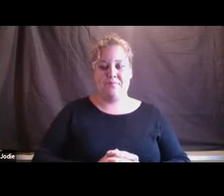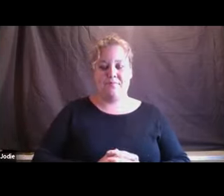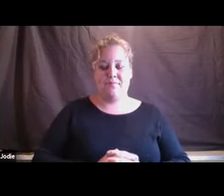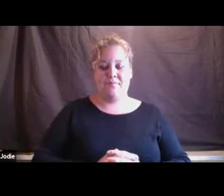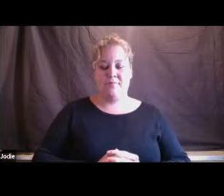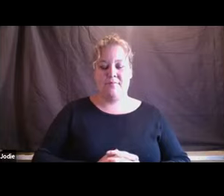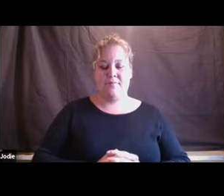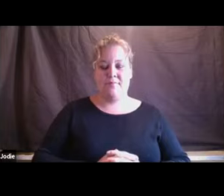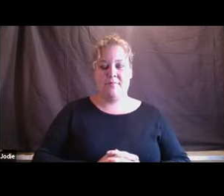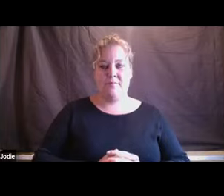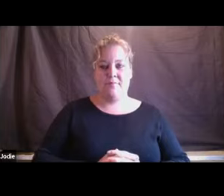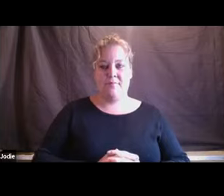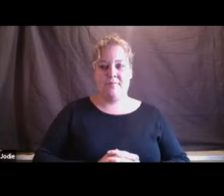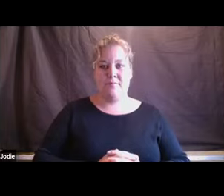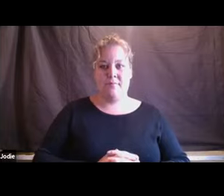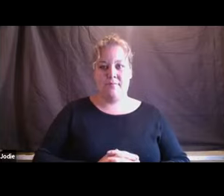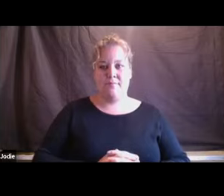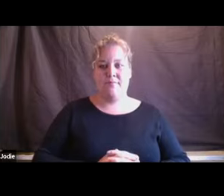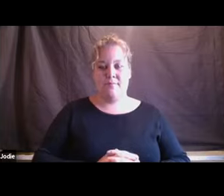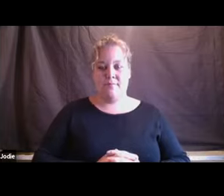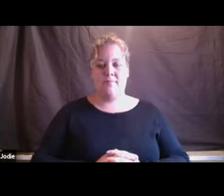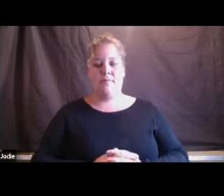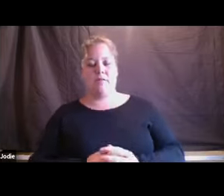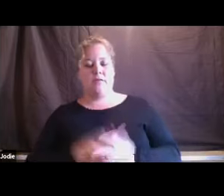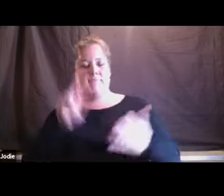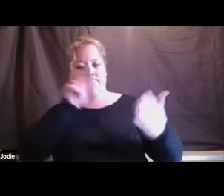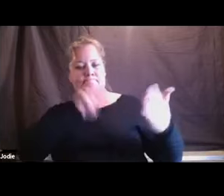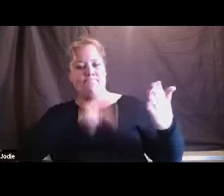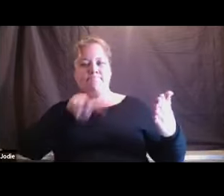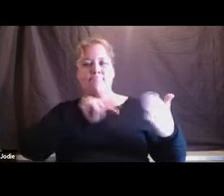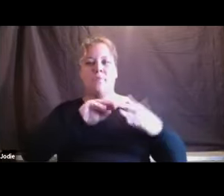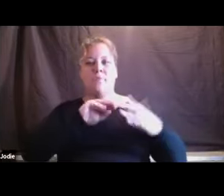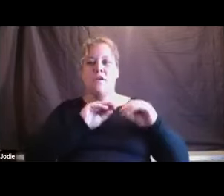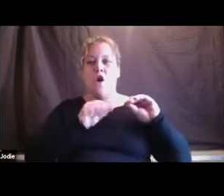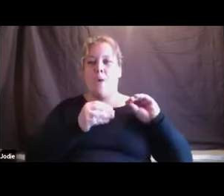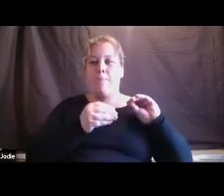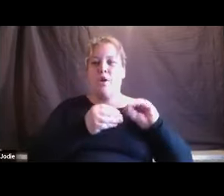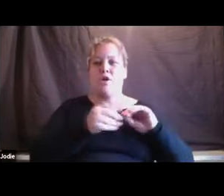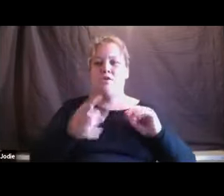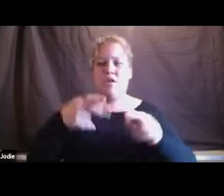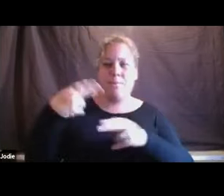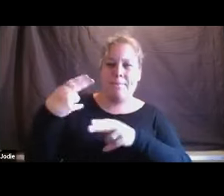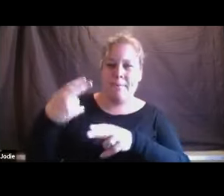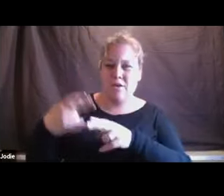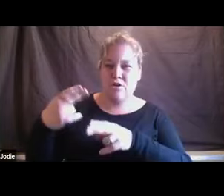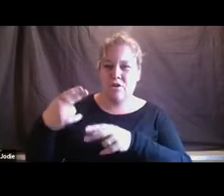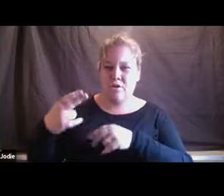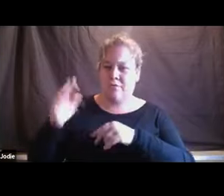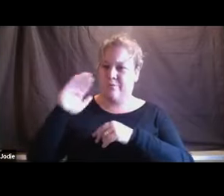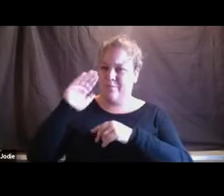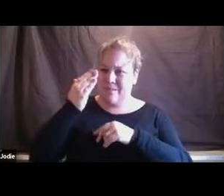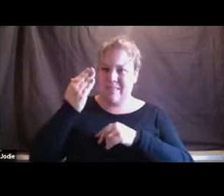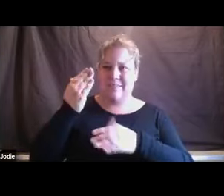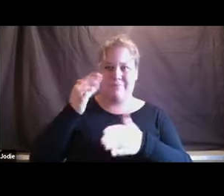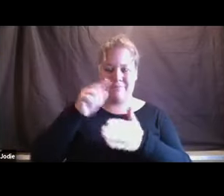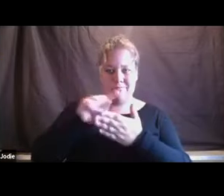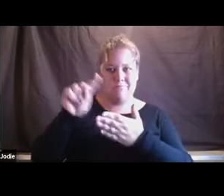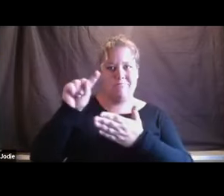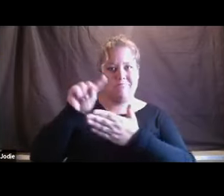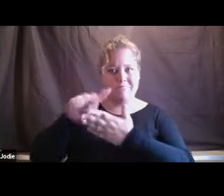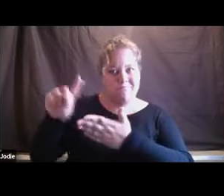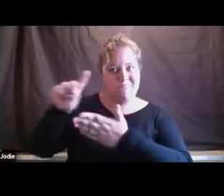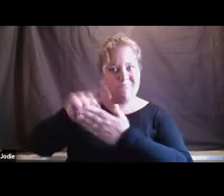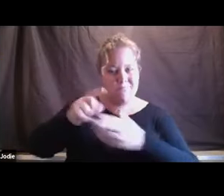of looking at these numbers, and earlier you talked about how, over the last several weeks, it just kind of seems like every week the numbers just keep going up and up and